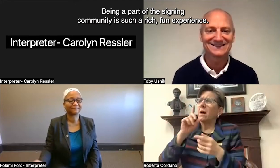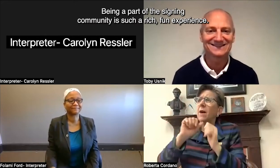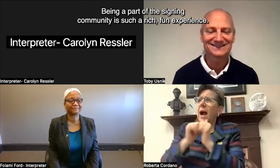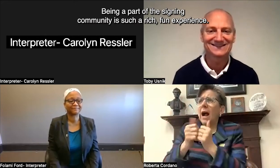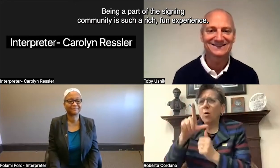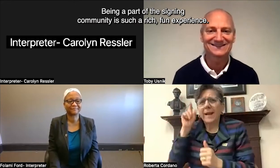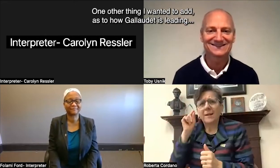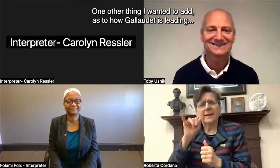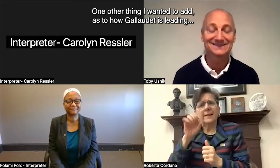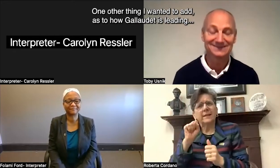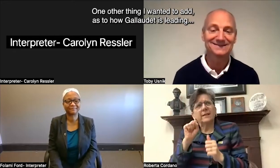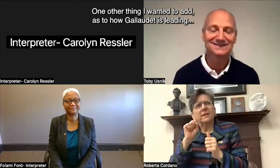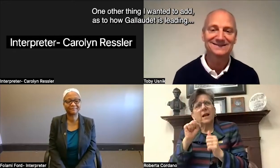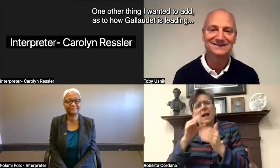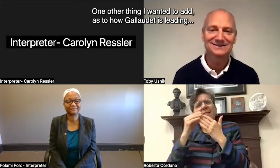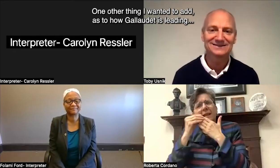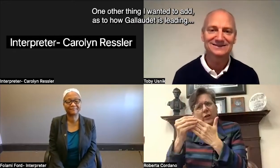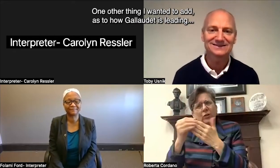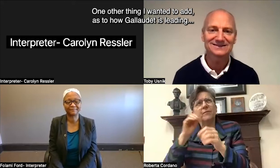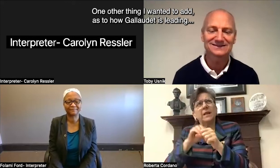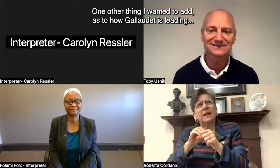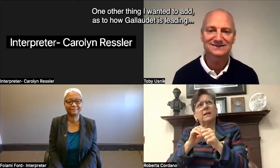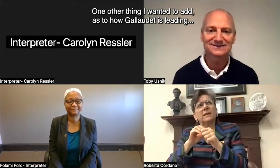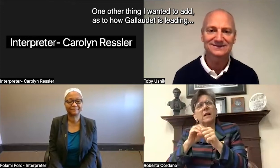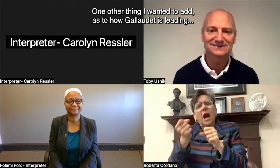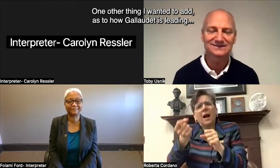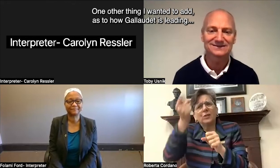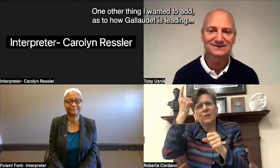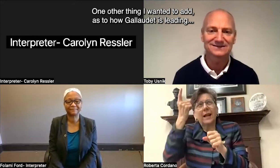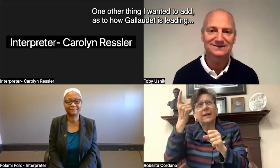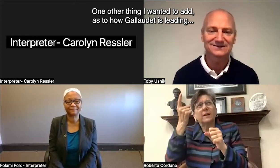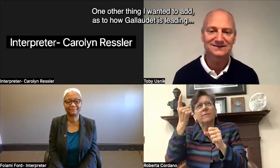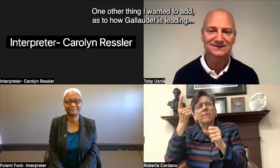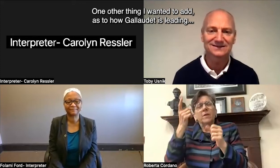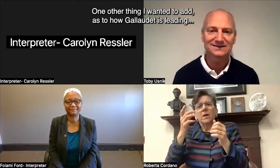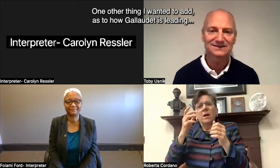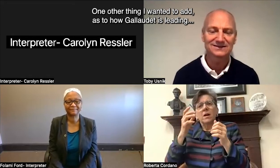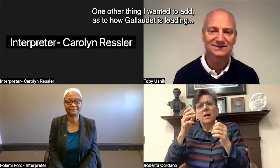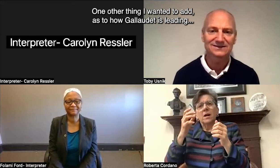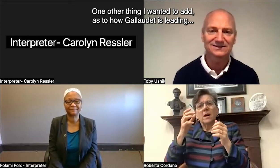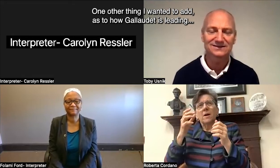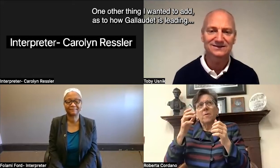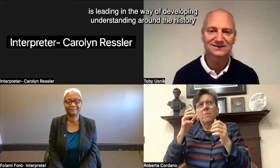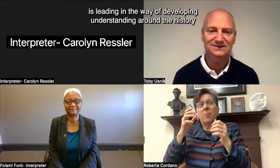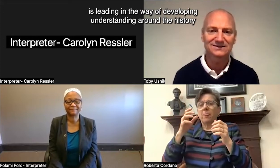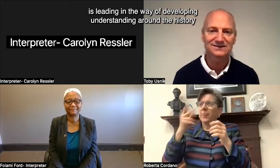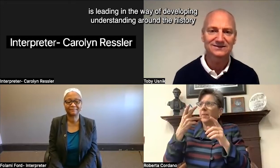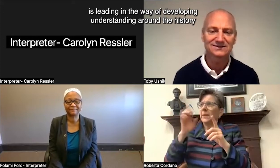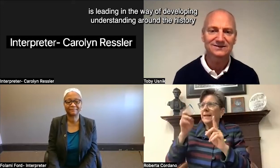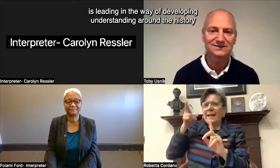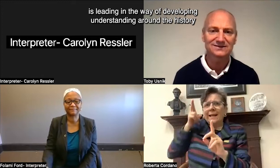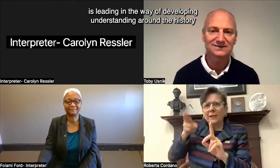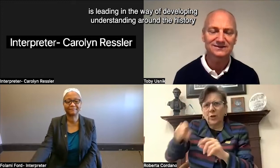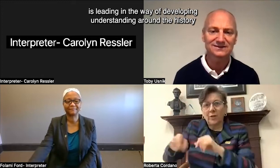One other thing I wanted to add as to how Gallaudet is leading, is leading in the